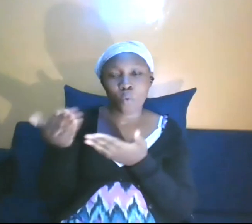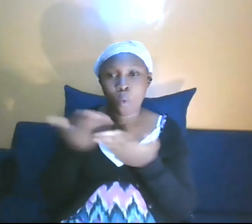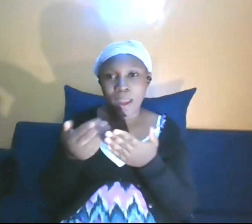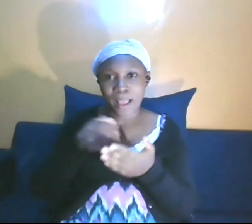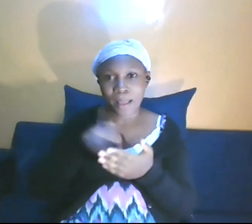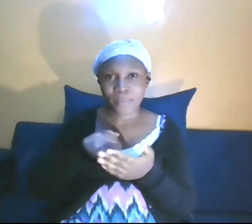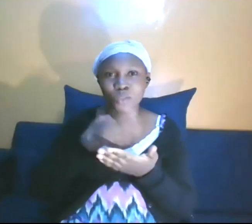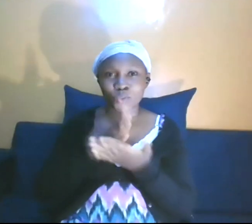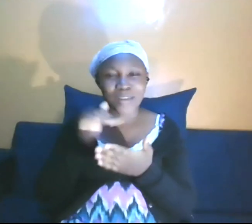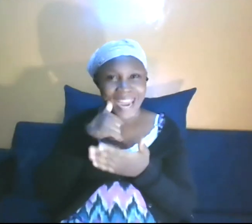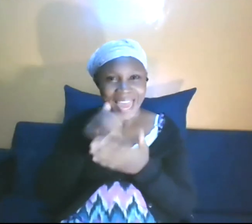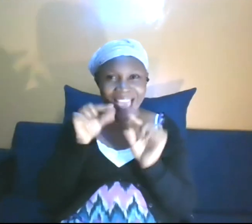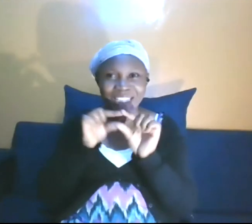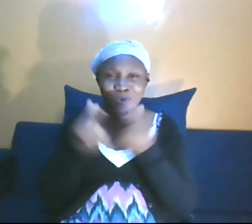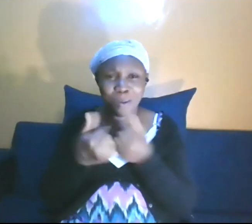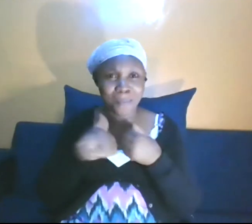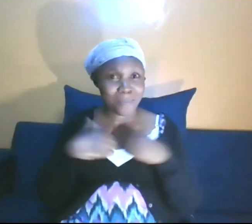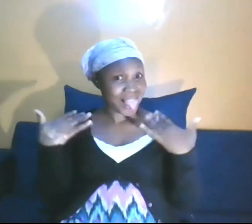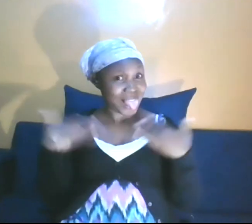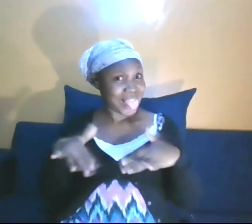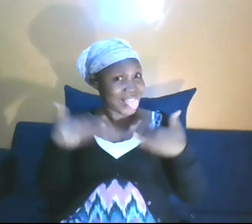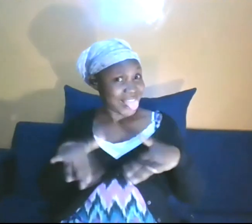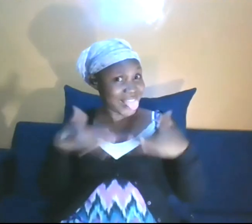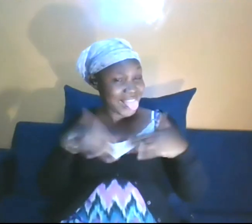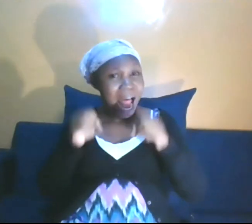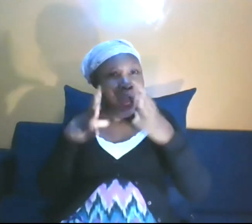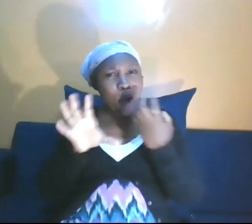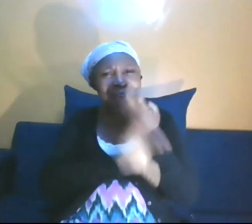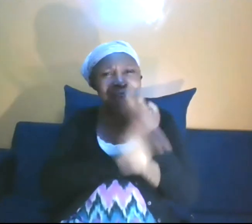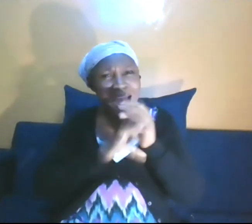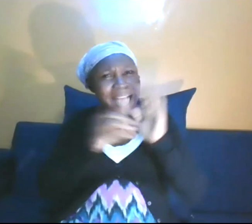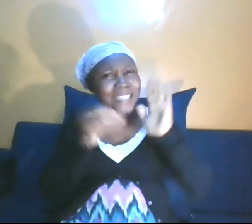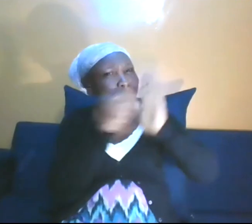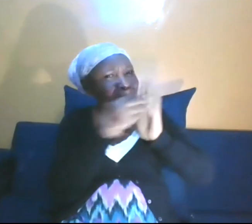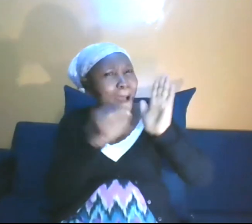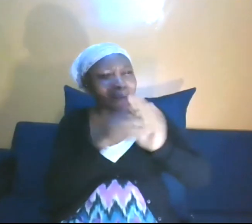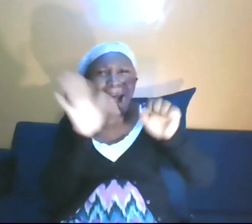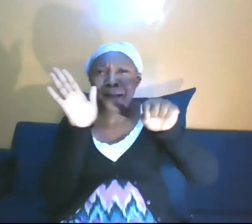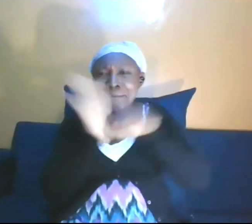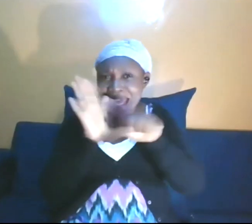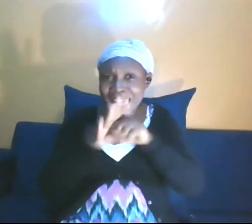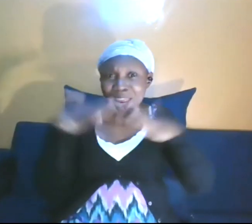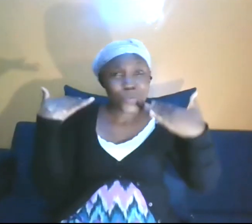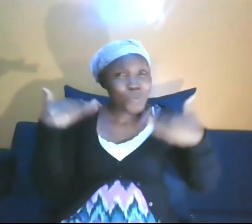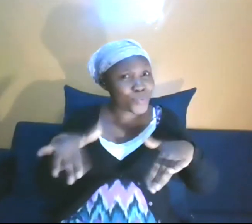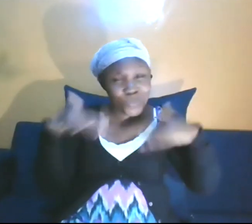I'm blown away by how many countries I'm seeing coming up on the screen here. It's really something.